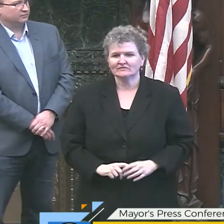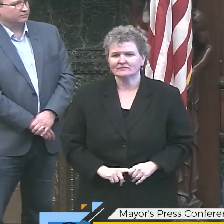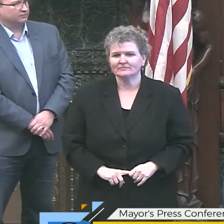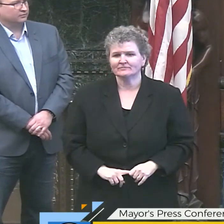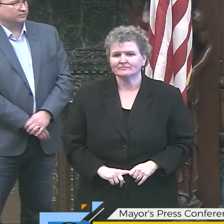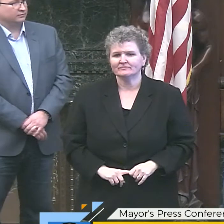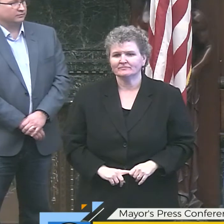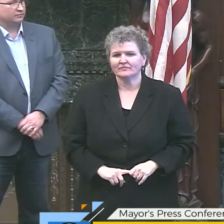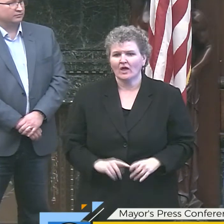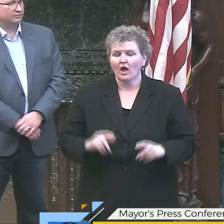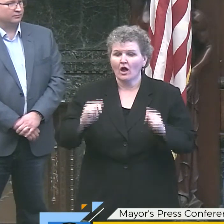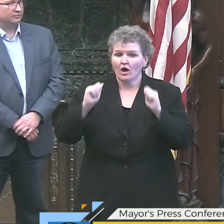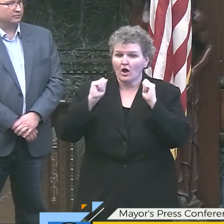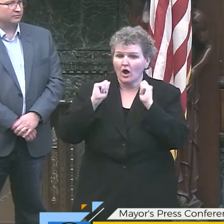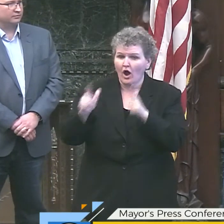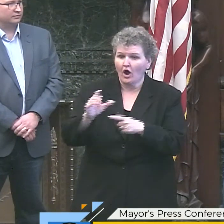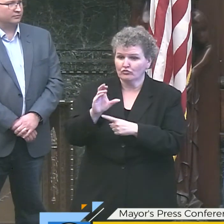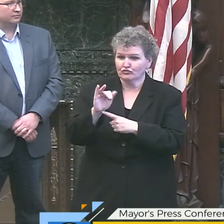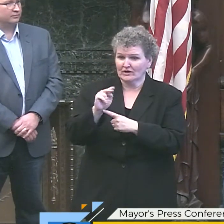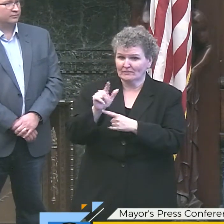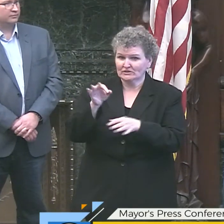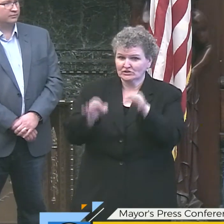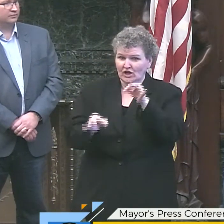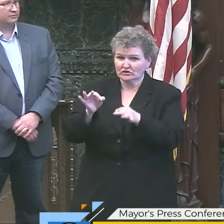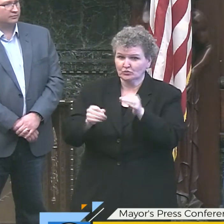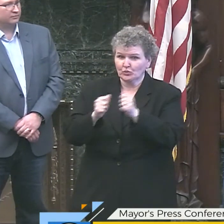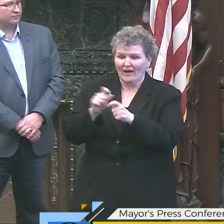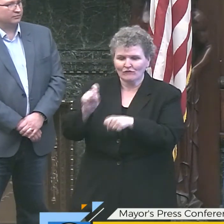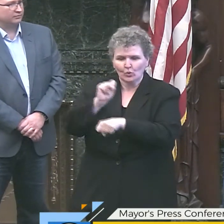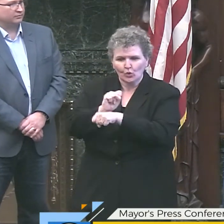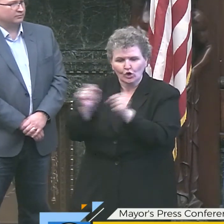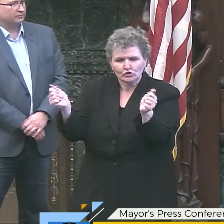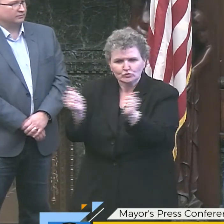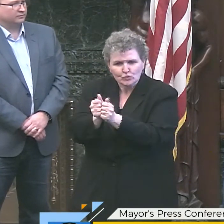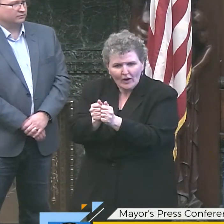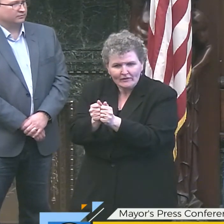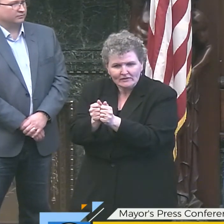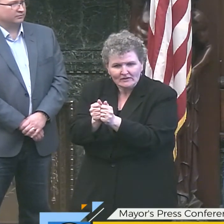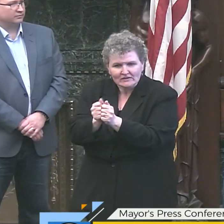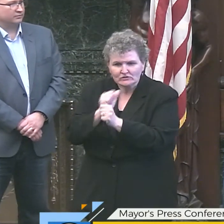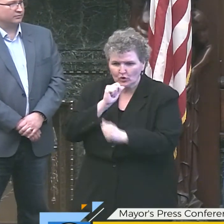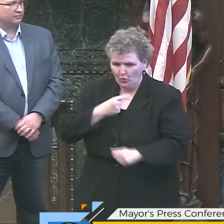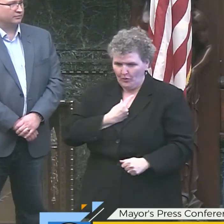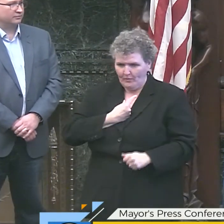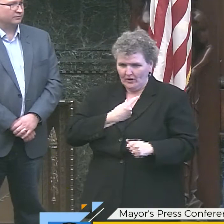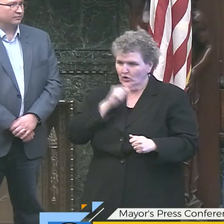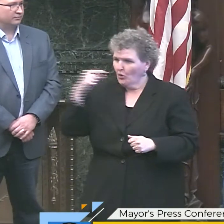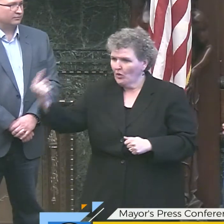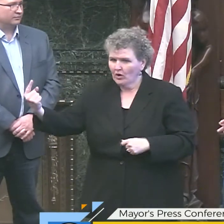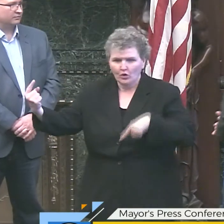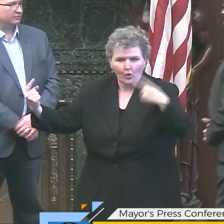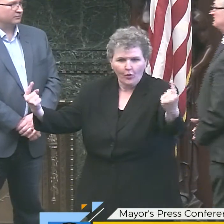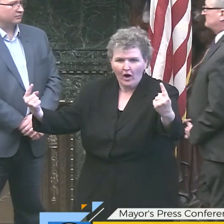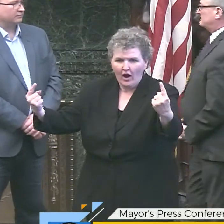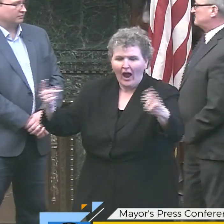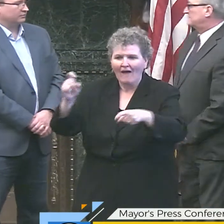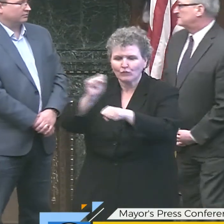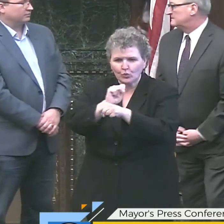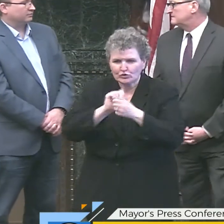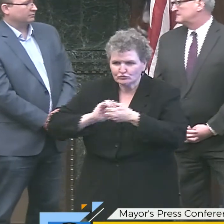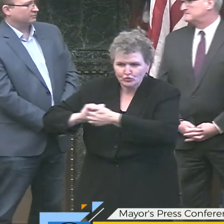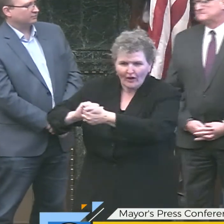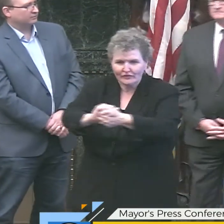partners working together to get that done and to keep people safe. I have a question for Commissioner Outlaw, please.